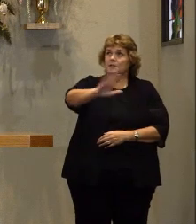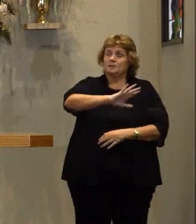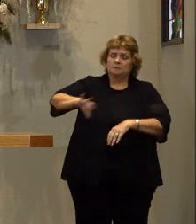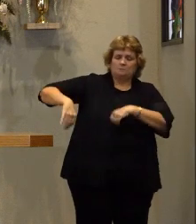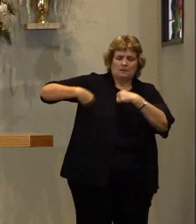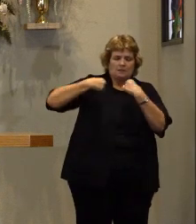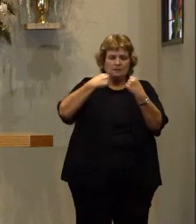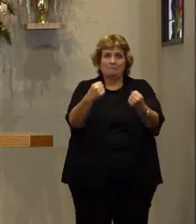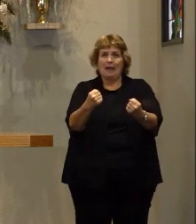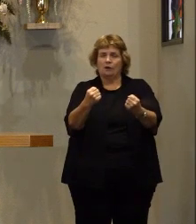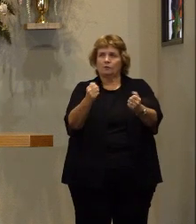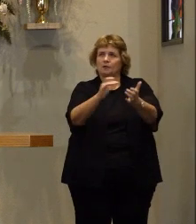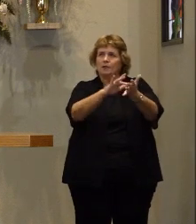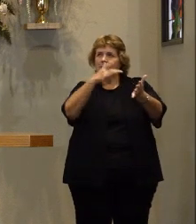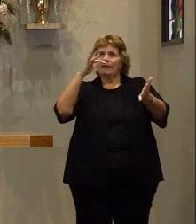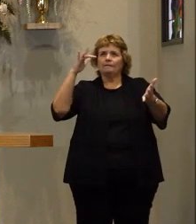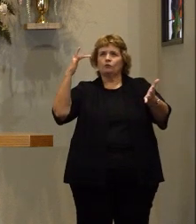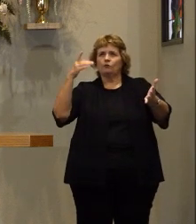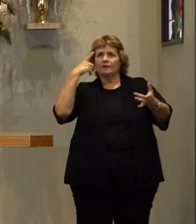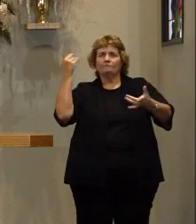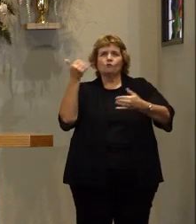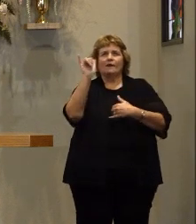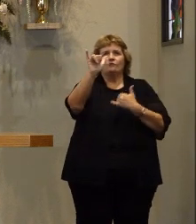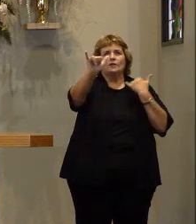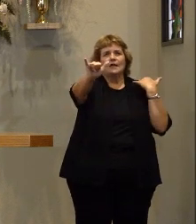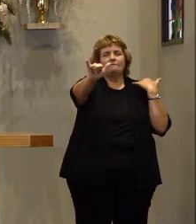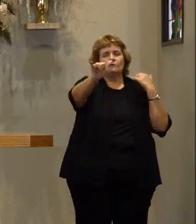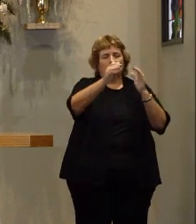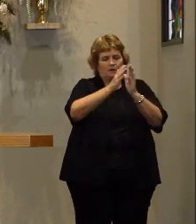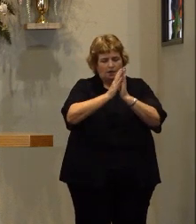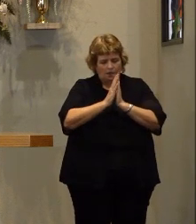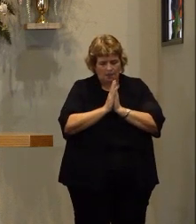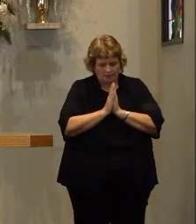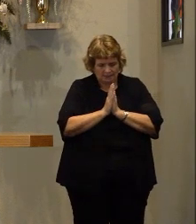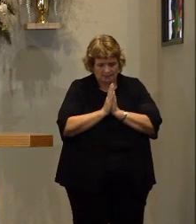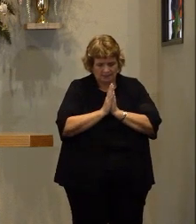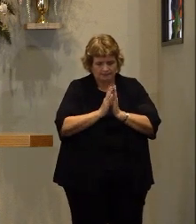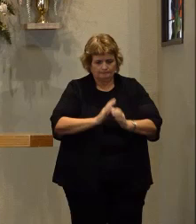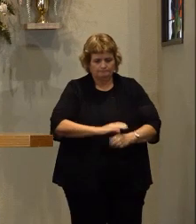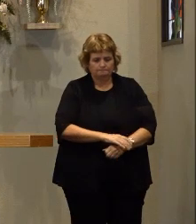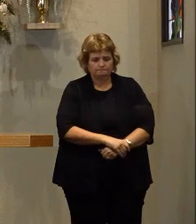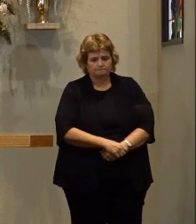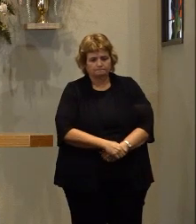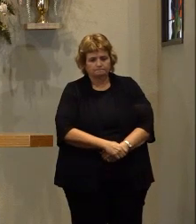power, and the glory, forever and ever. Amen.